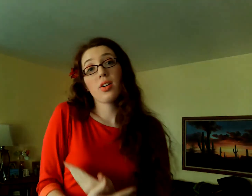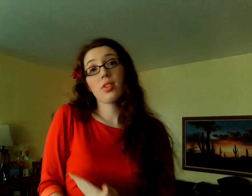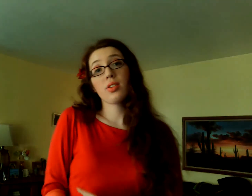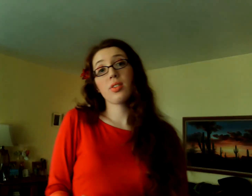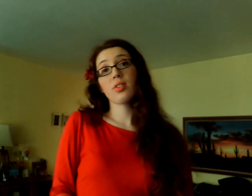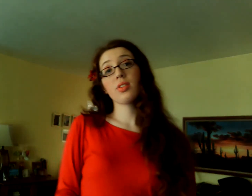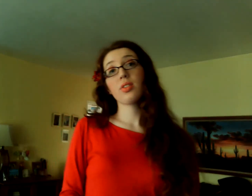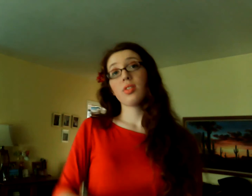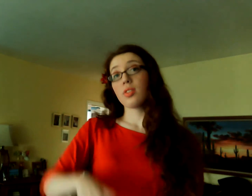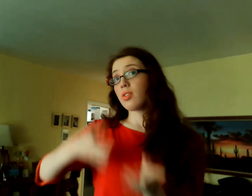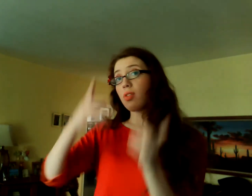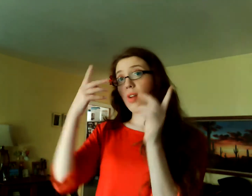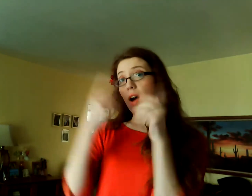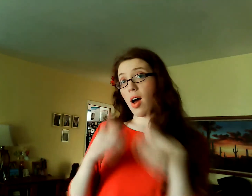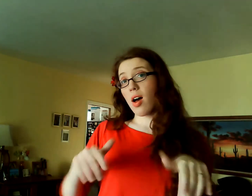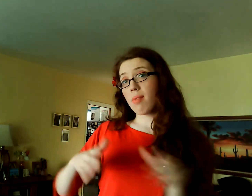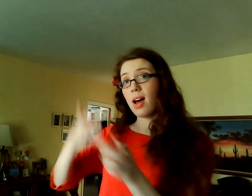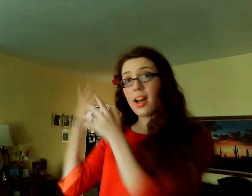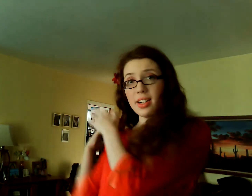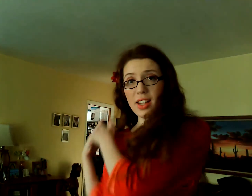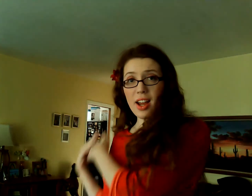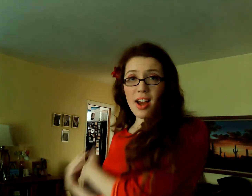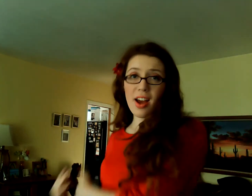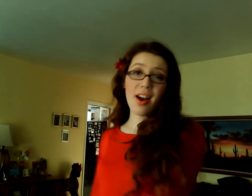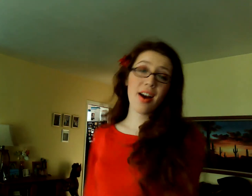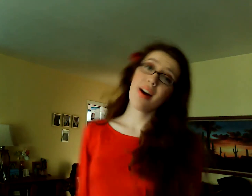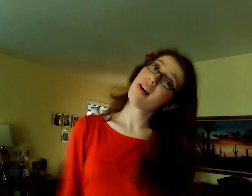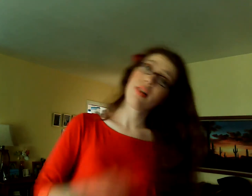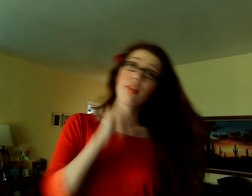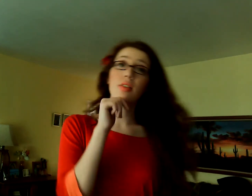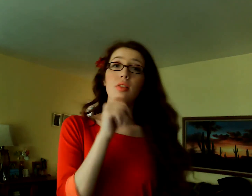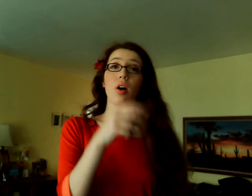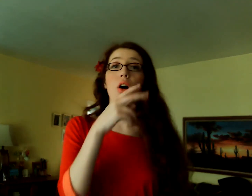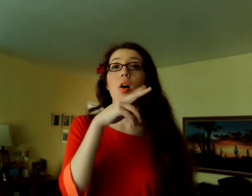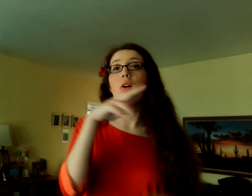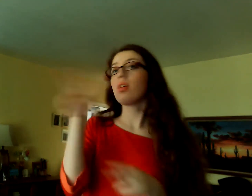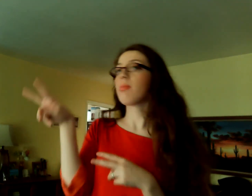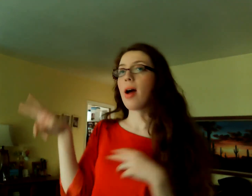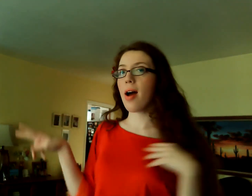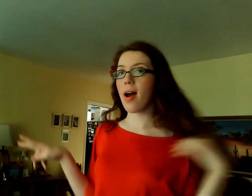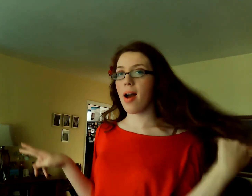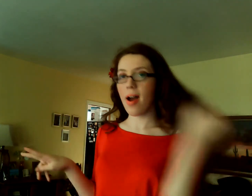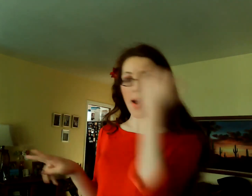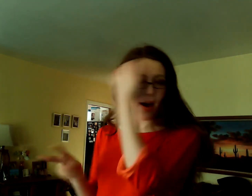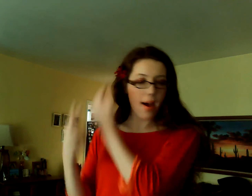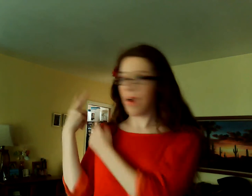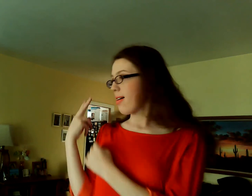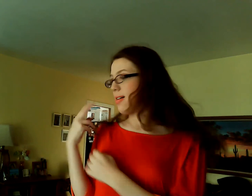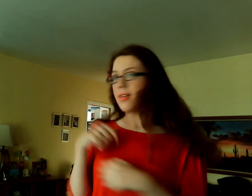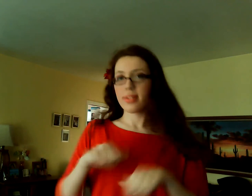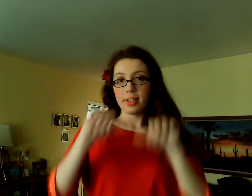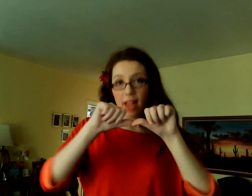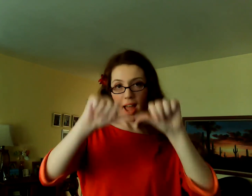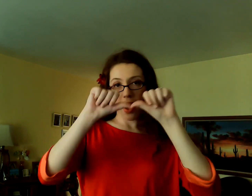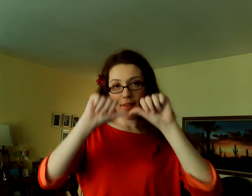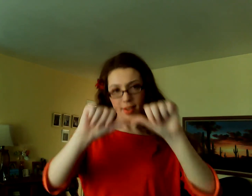fall behind you Don't break, just carry